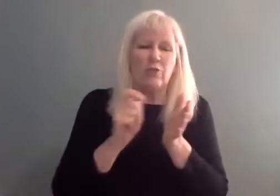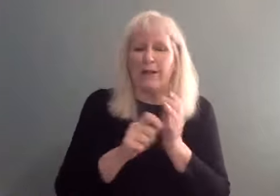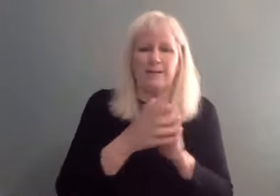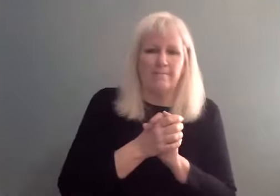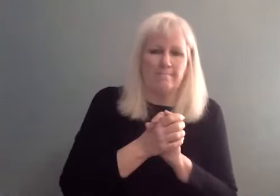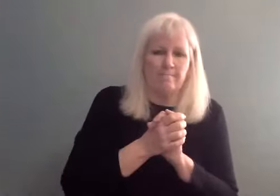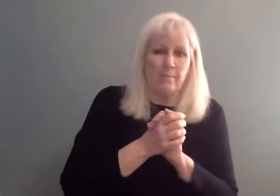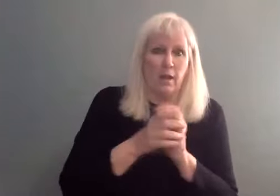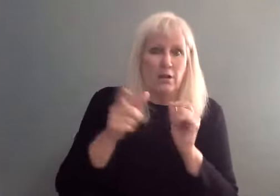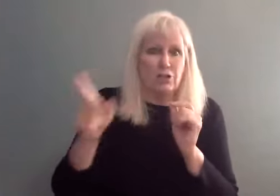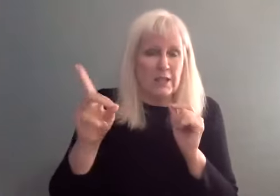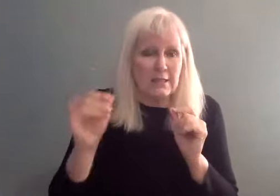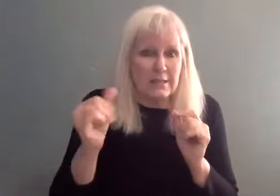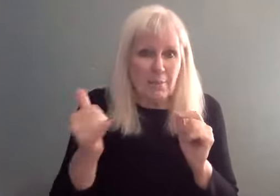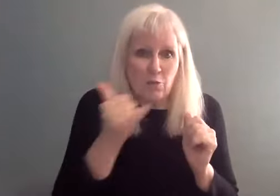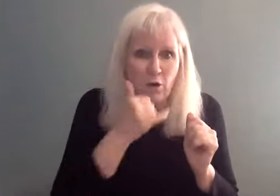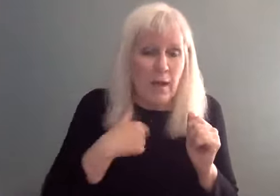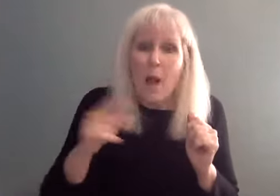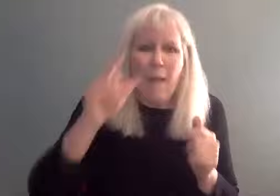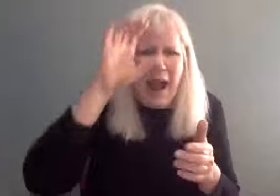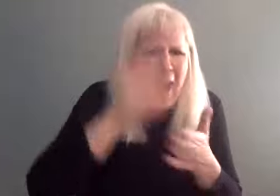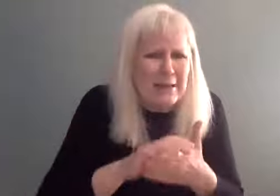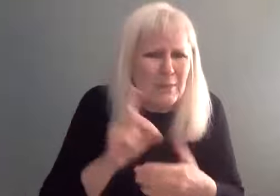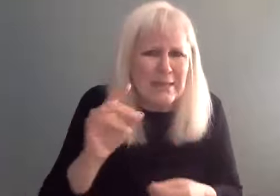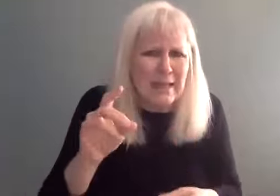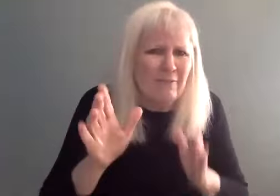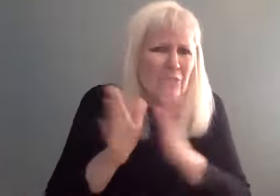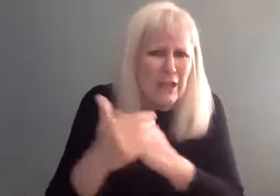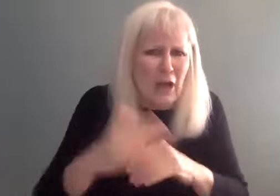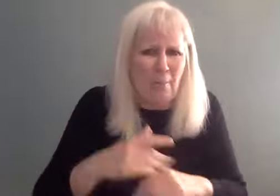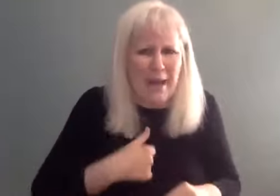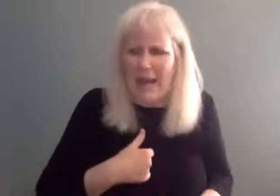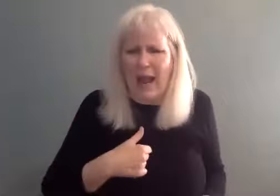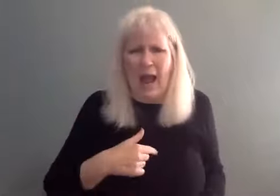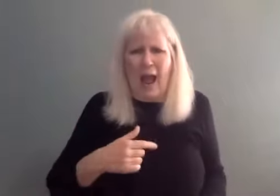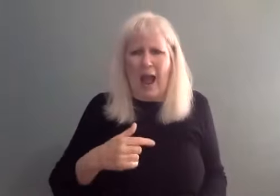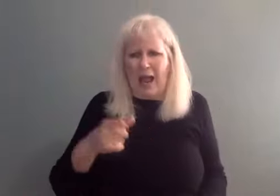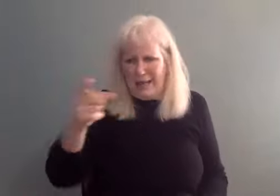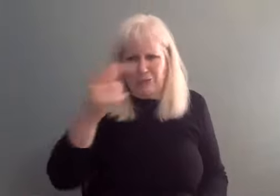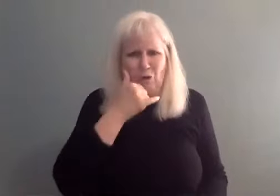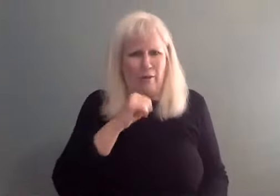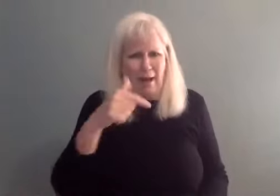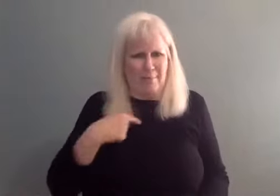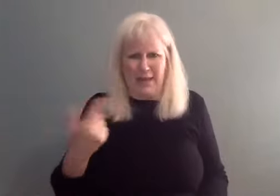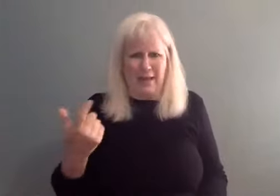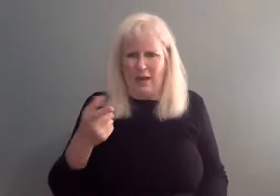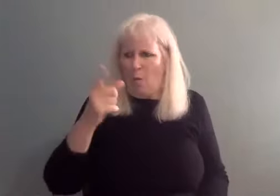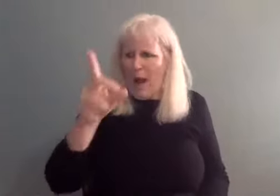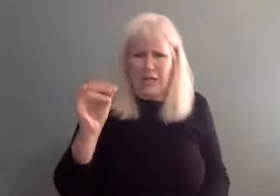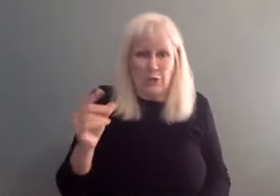my wrongs? He had the affair. What is it wrong? There's nothing wrong with me. Look what he did. I had to look at me, and it didn't come